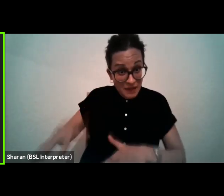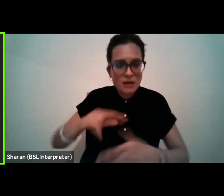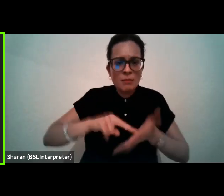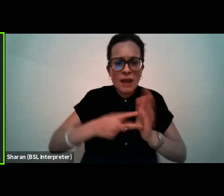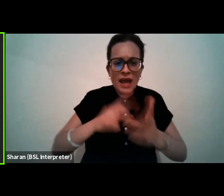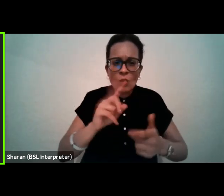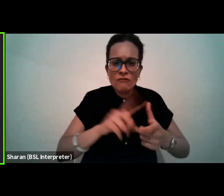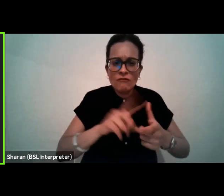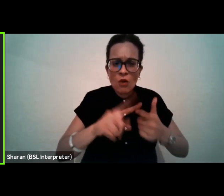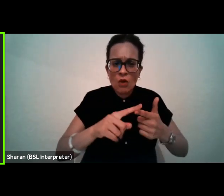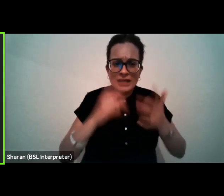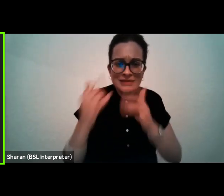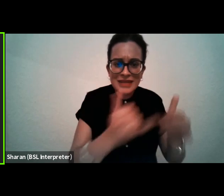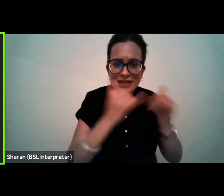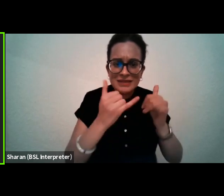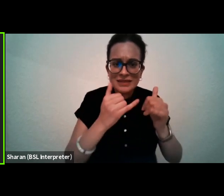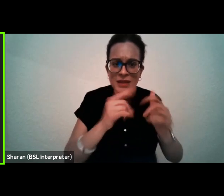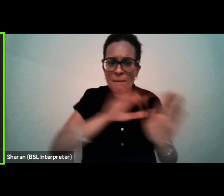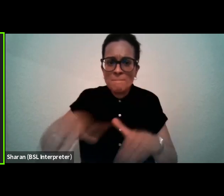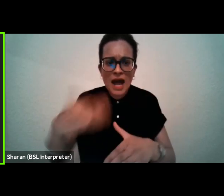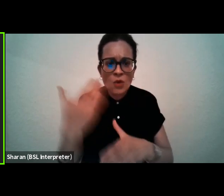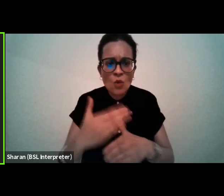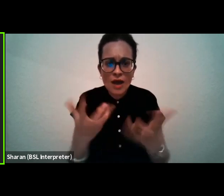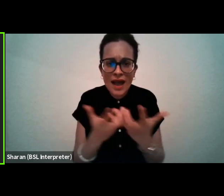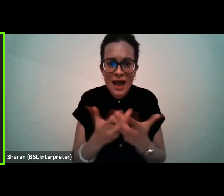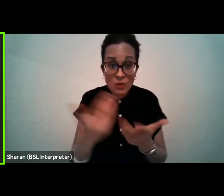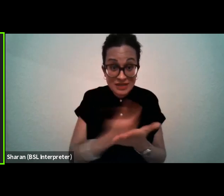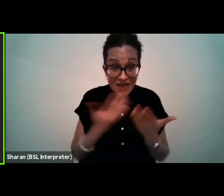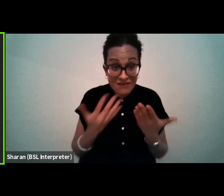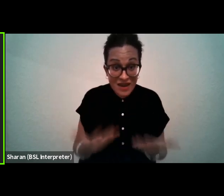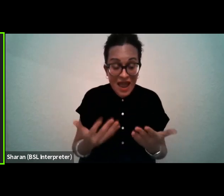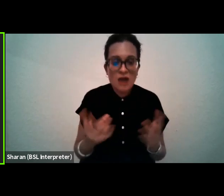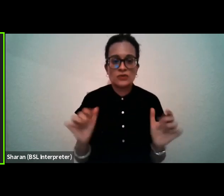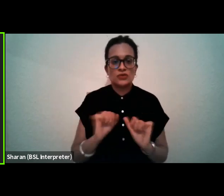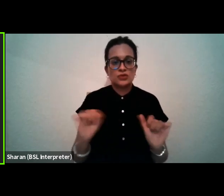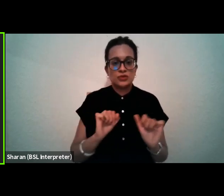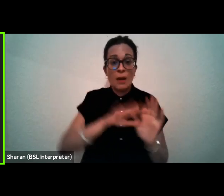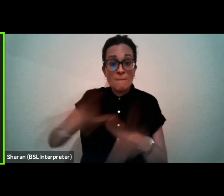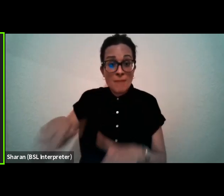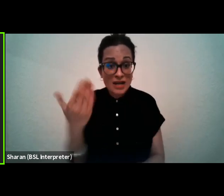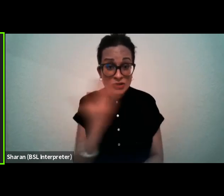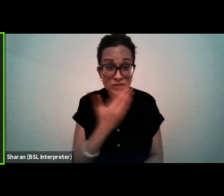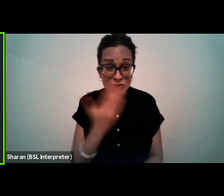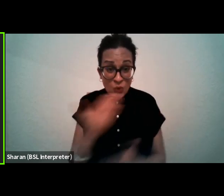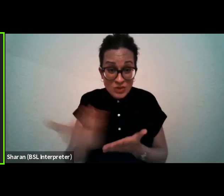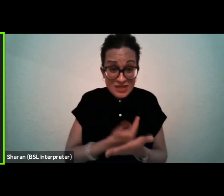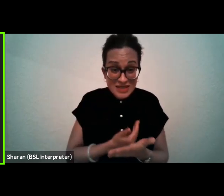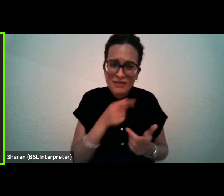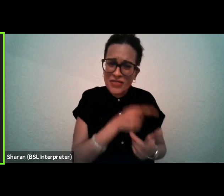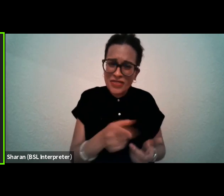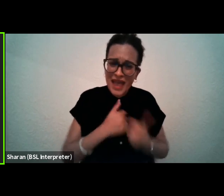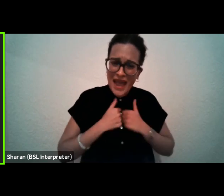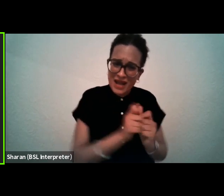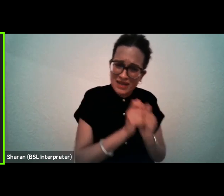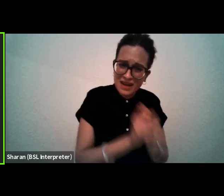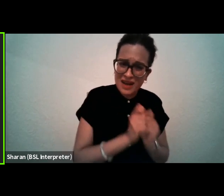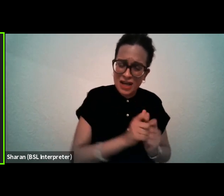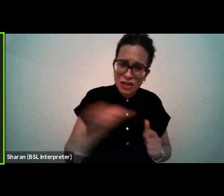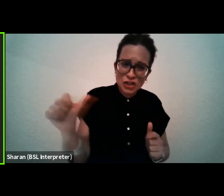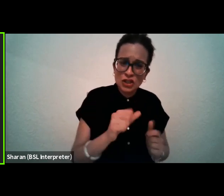planning, how they introduce people to work. At the moment, it's not safe. It's not safe for our children, who are our most precious resource for us. So we should